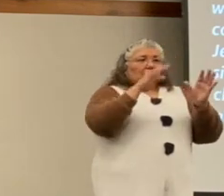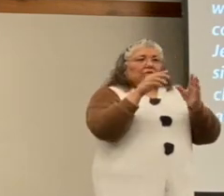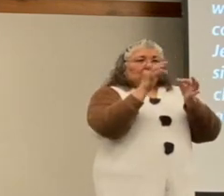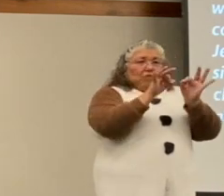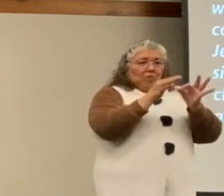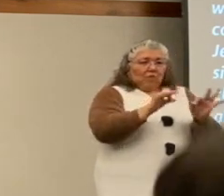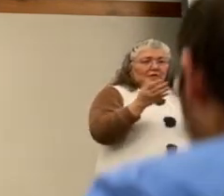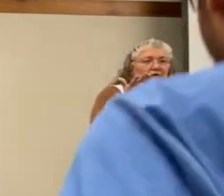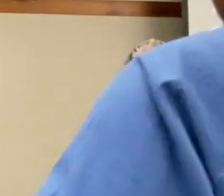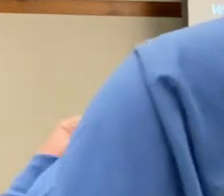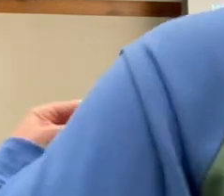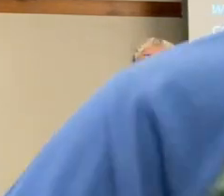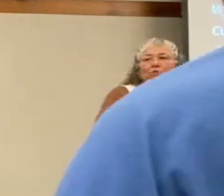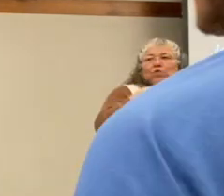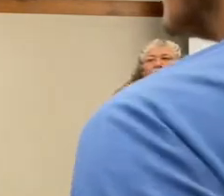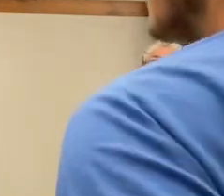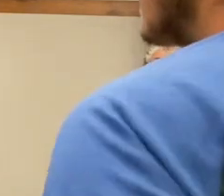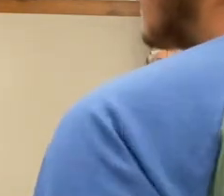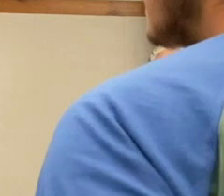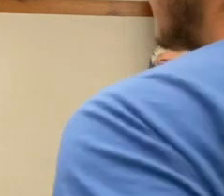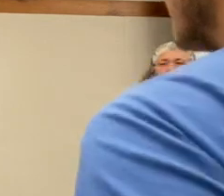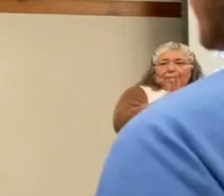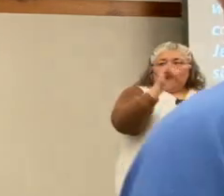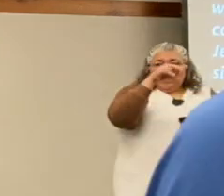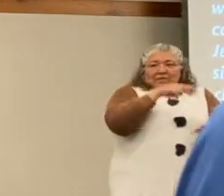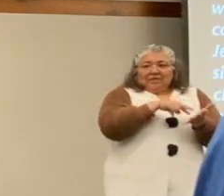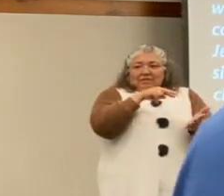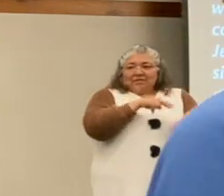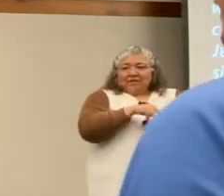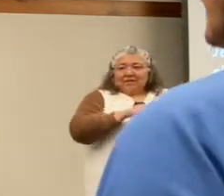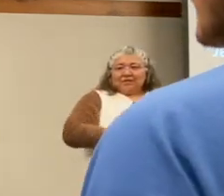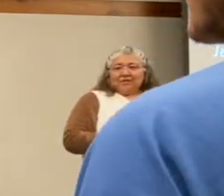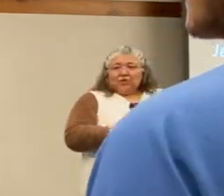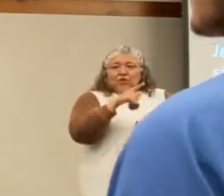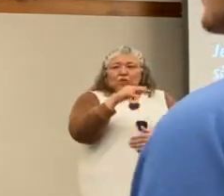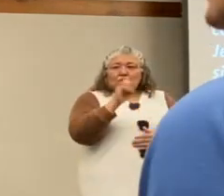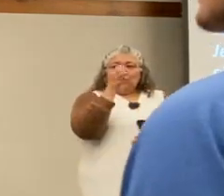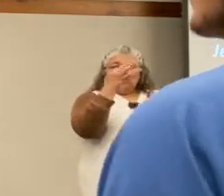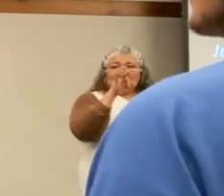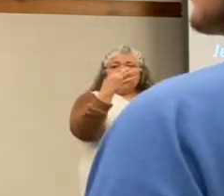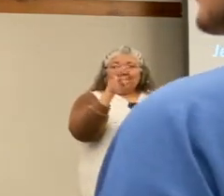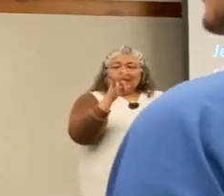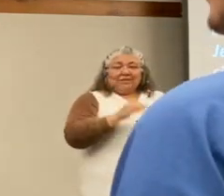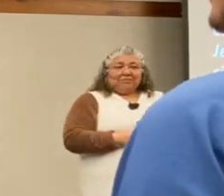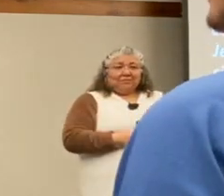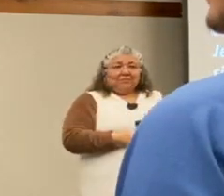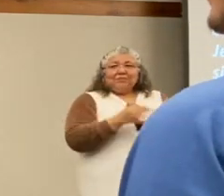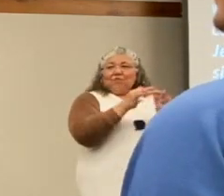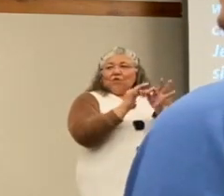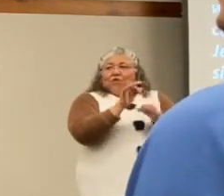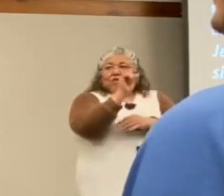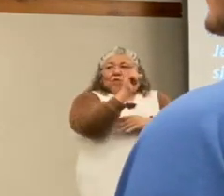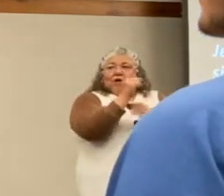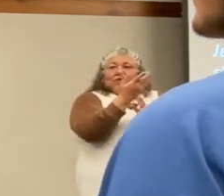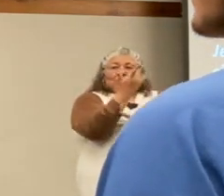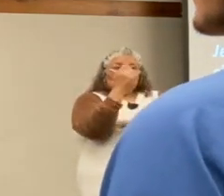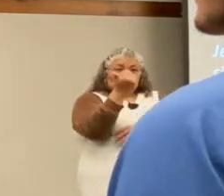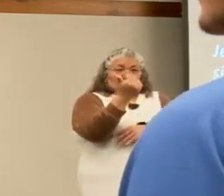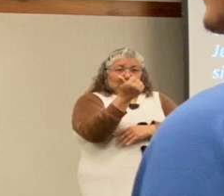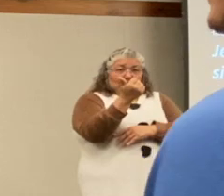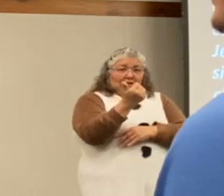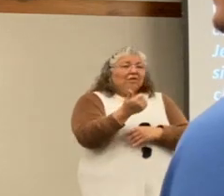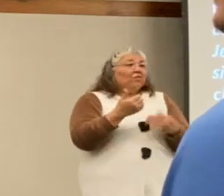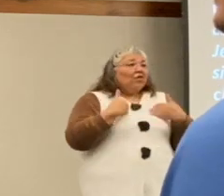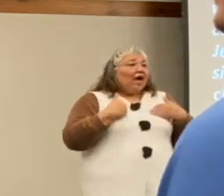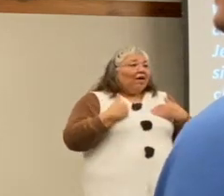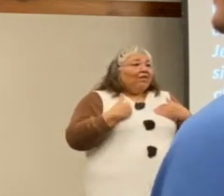him here at Living Water. We honor his word by standing for it. Luke 19, verses 1 through 10. You